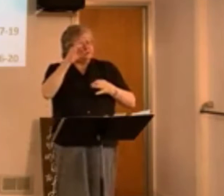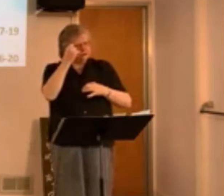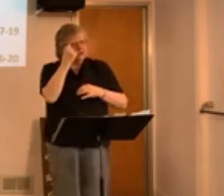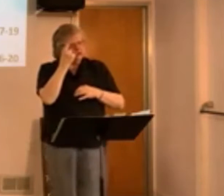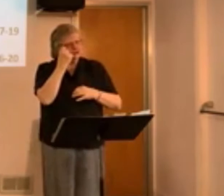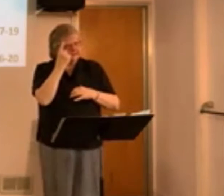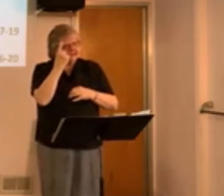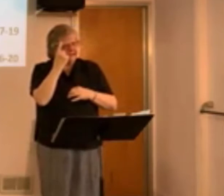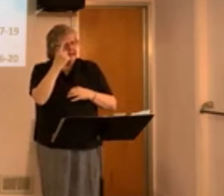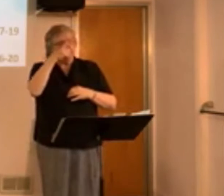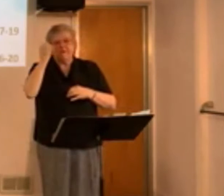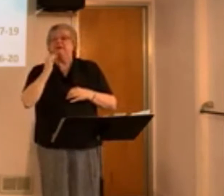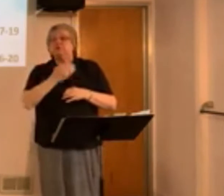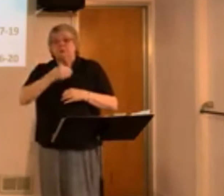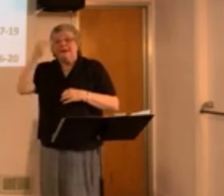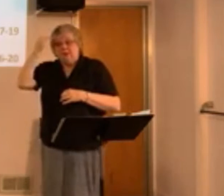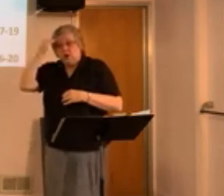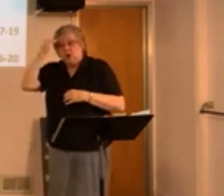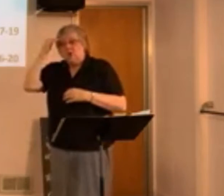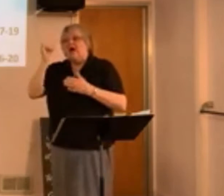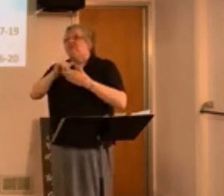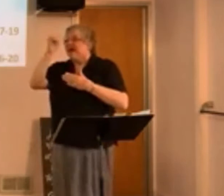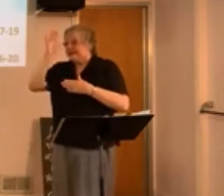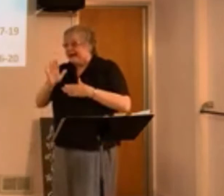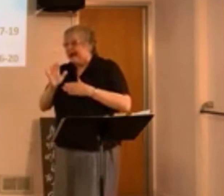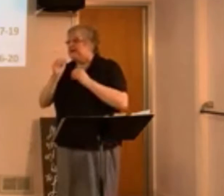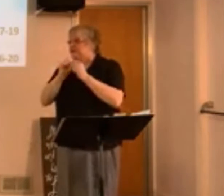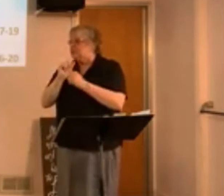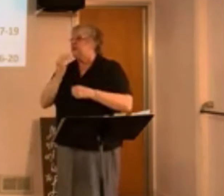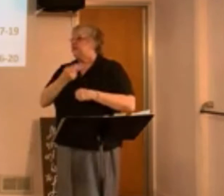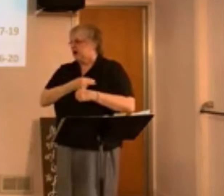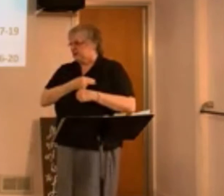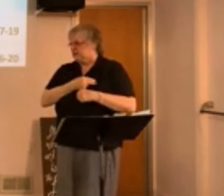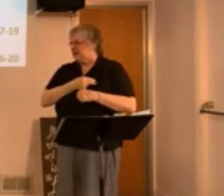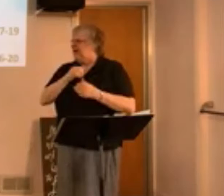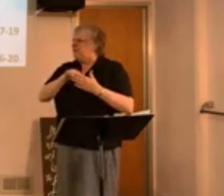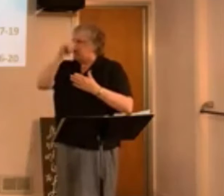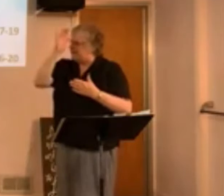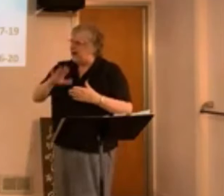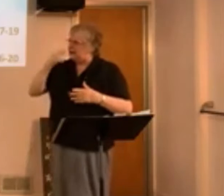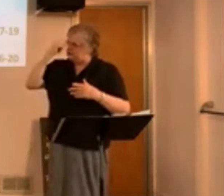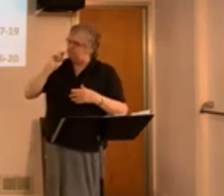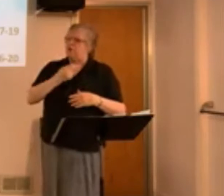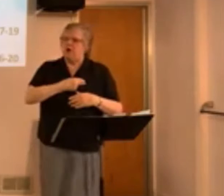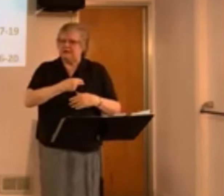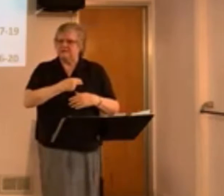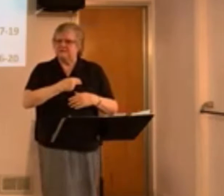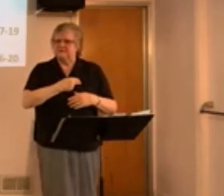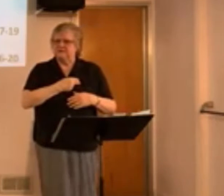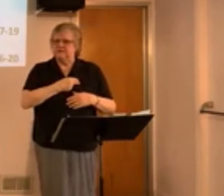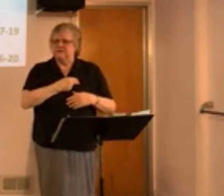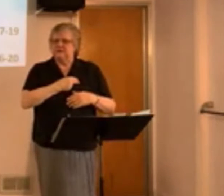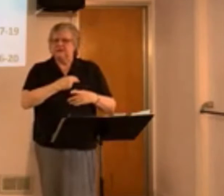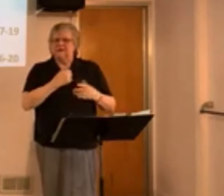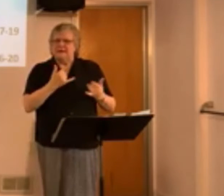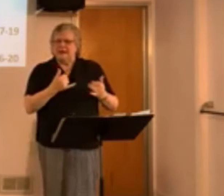insight because we know that God is with us, that God is for us. Now,